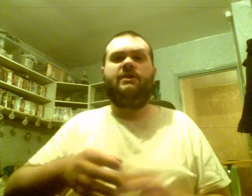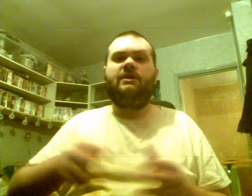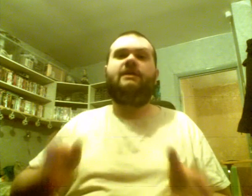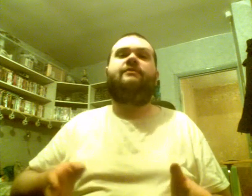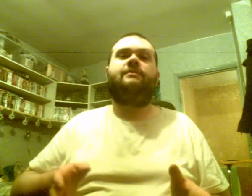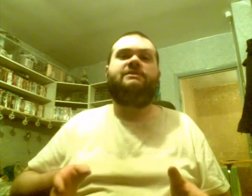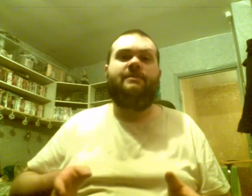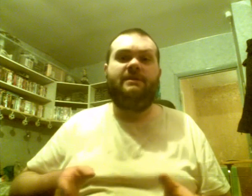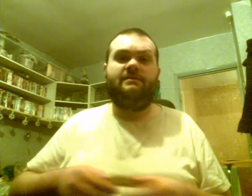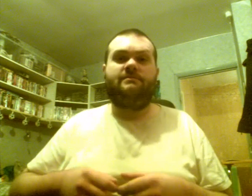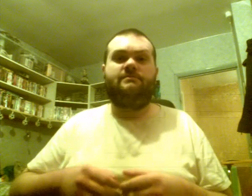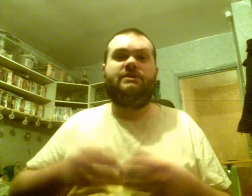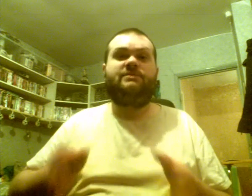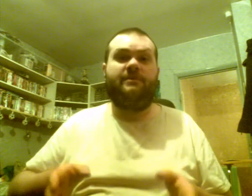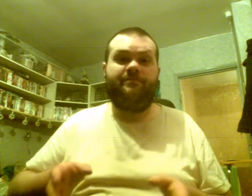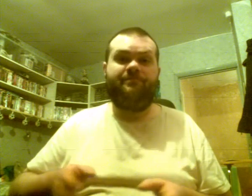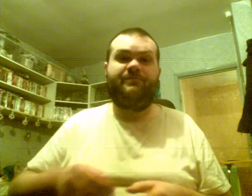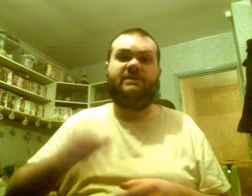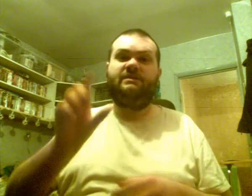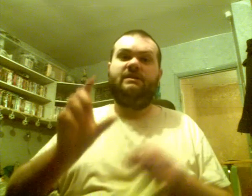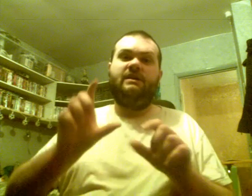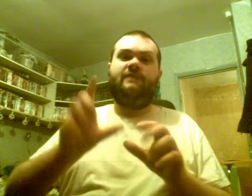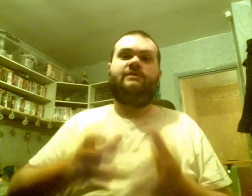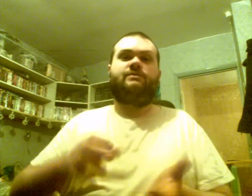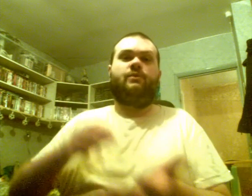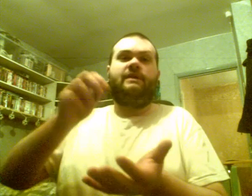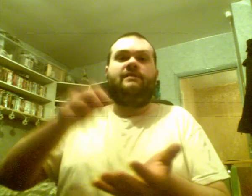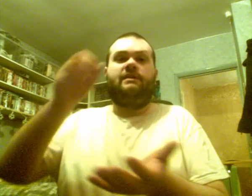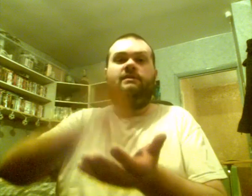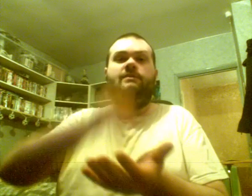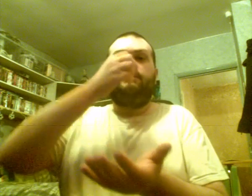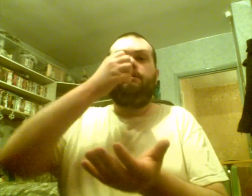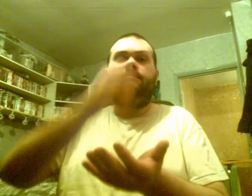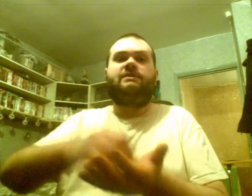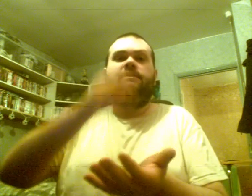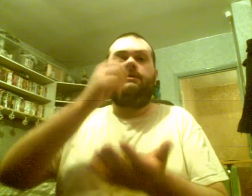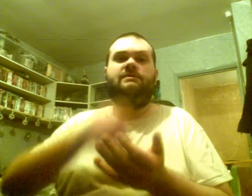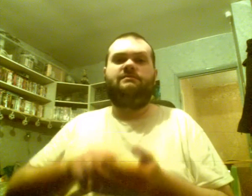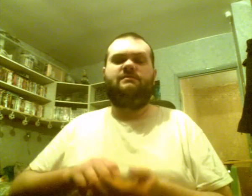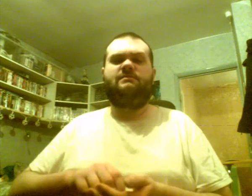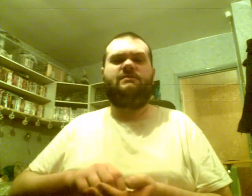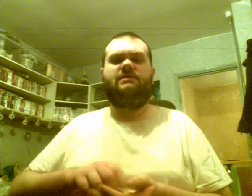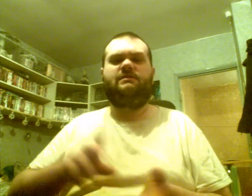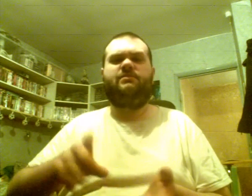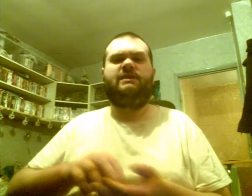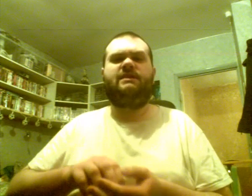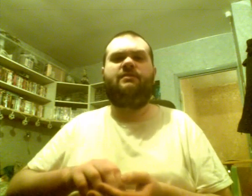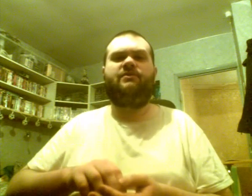you get from the chip shop. You, if you're just walking around and you want to eat your chips as you're going, they're pretty terrible